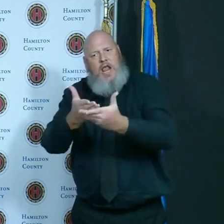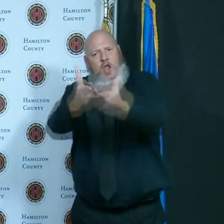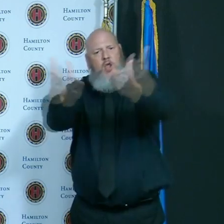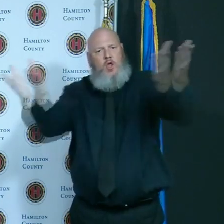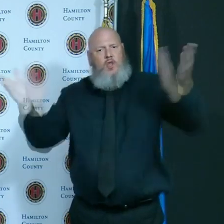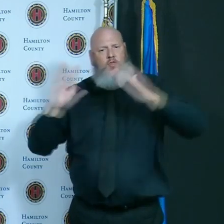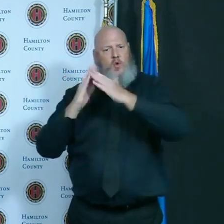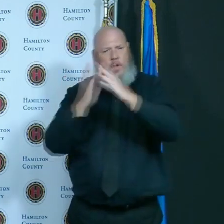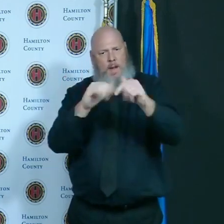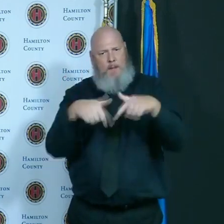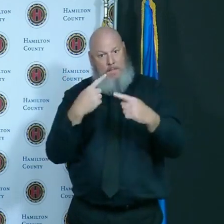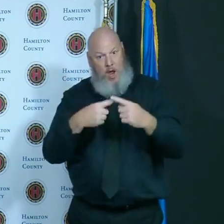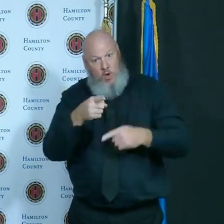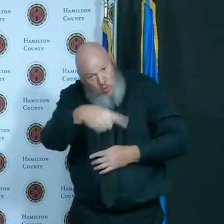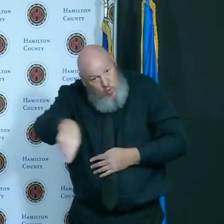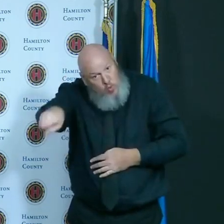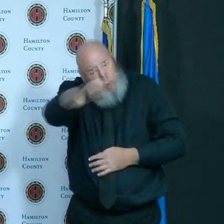face.